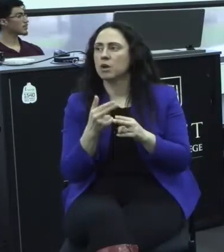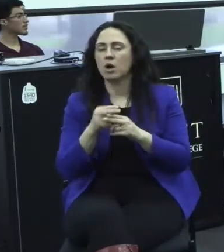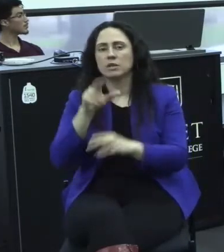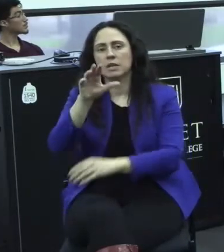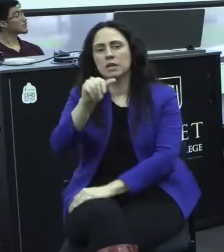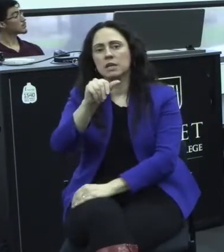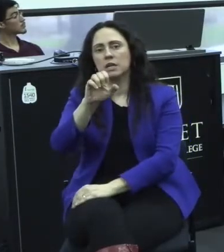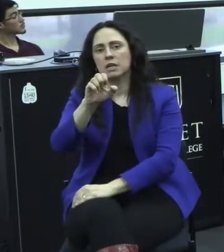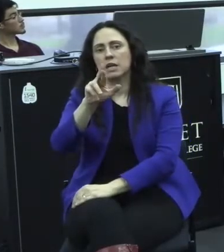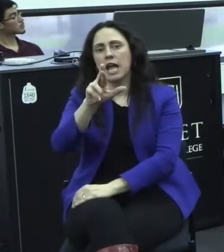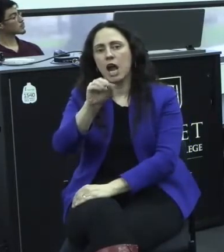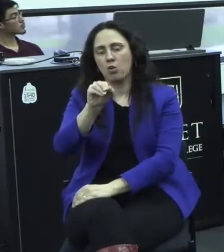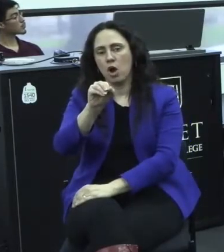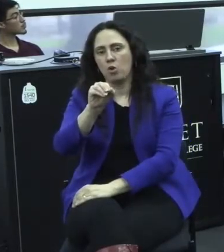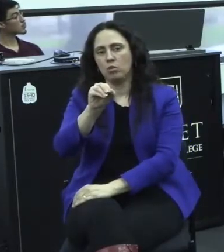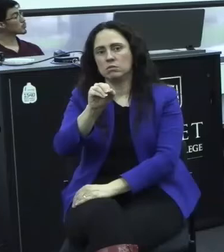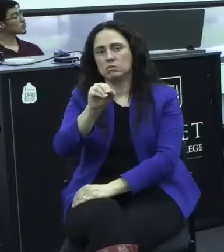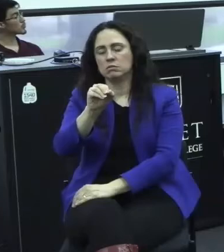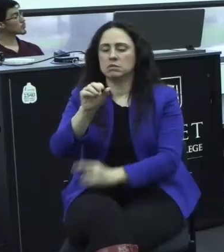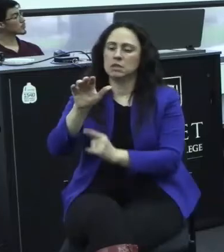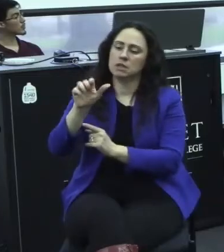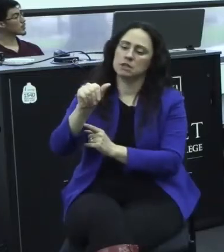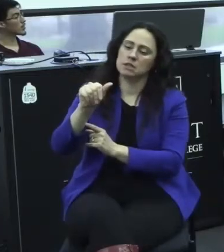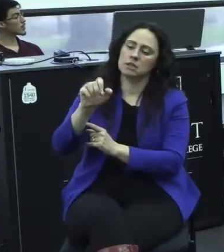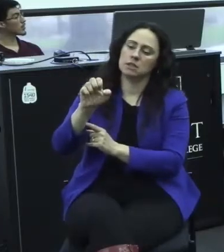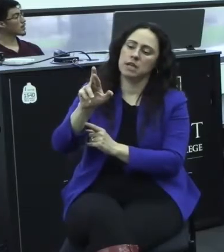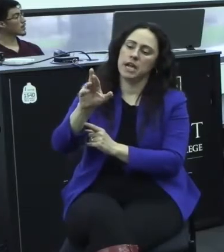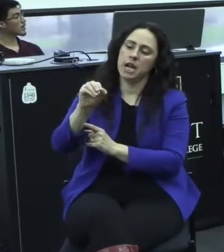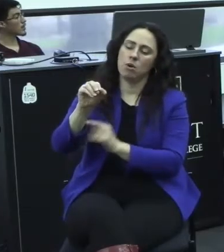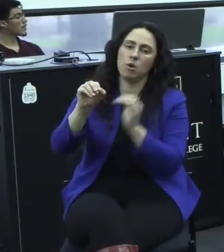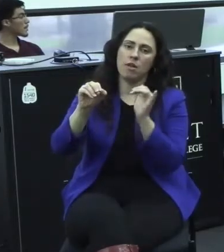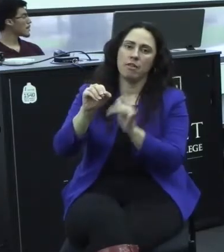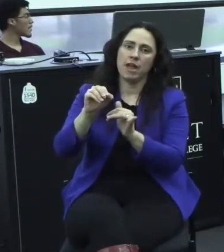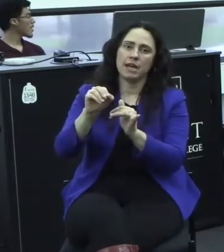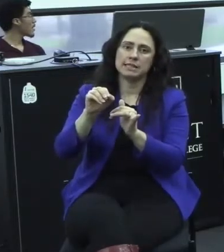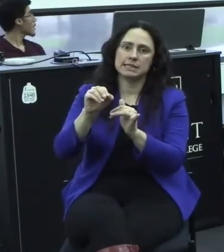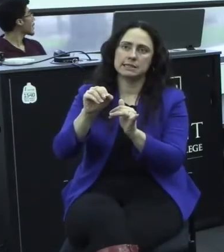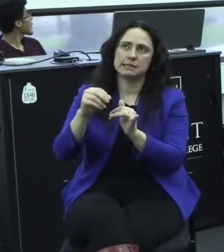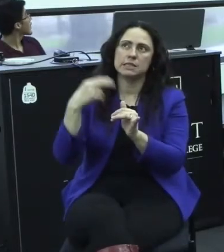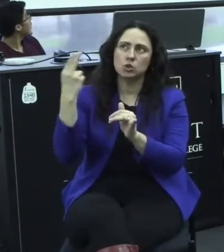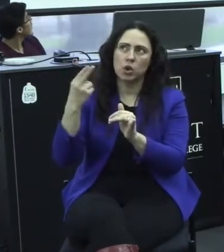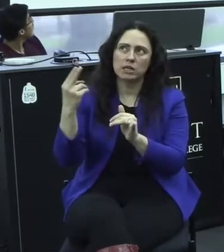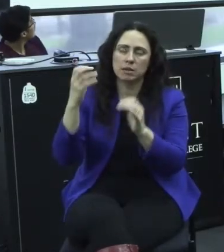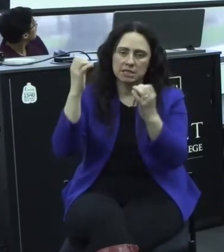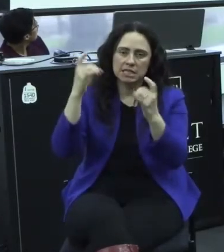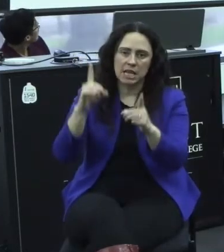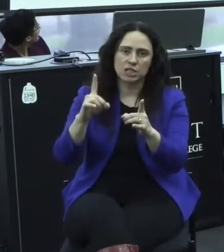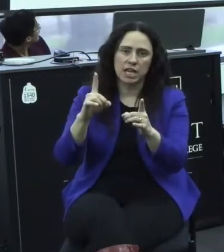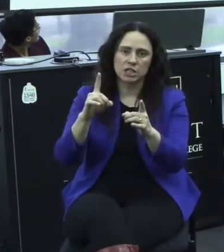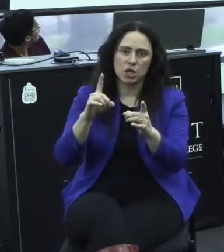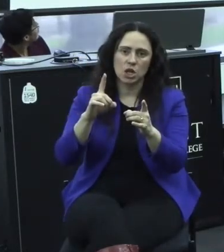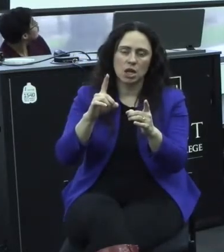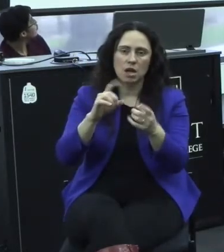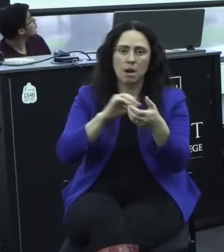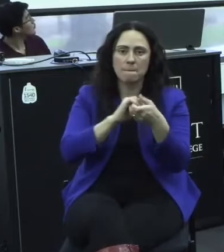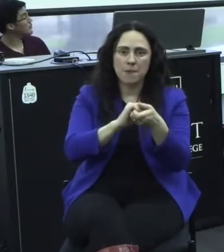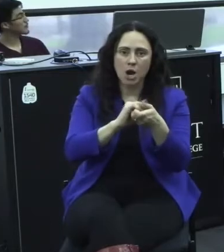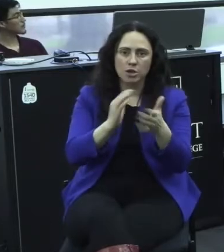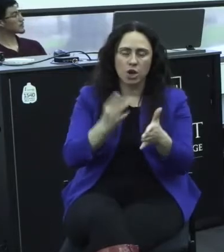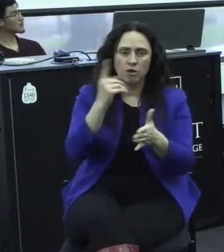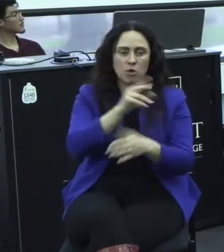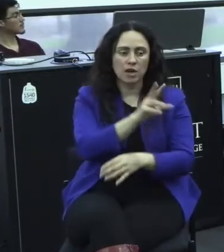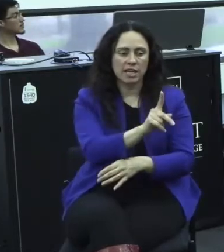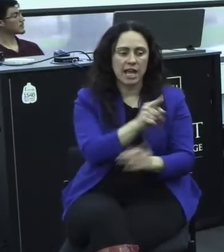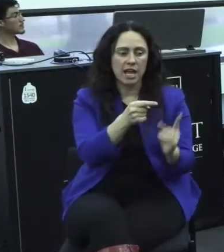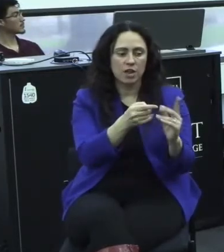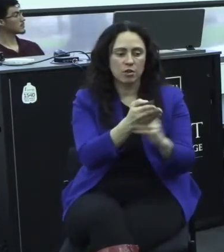Arrow, who is a educational, or has historically been an educational partner for K through 12